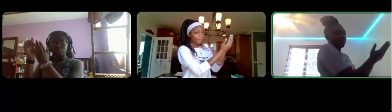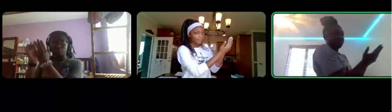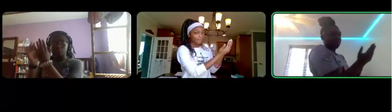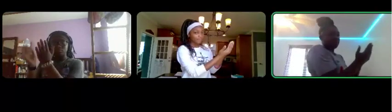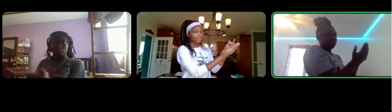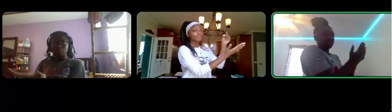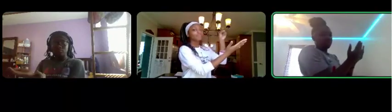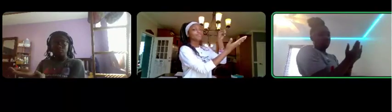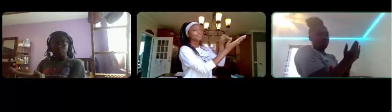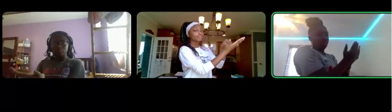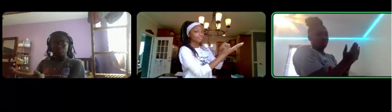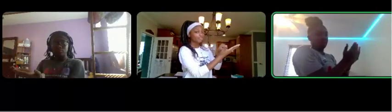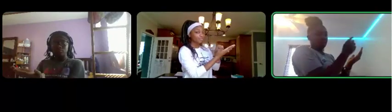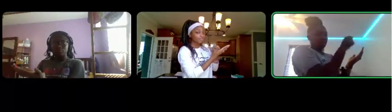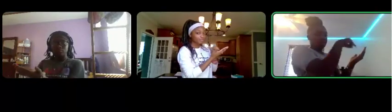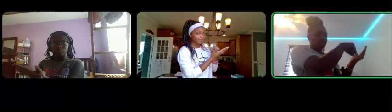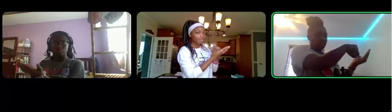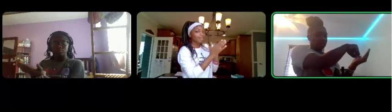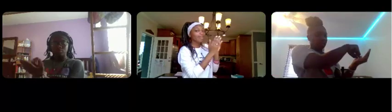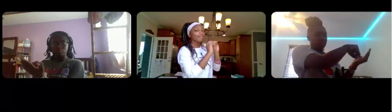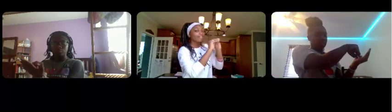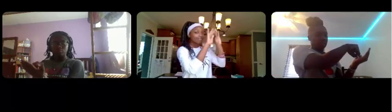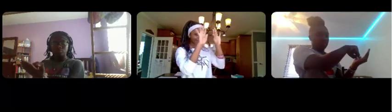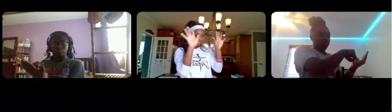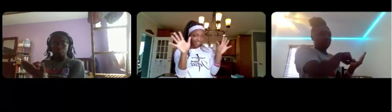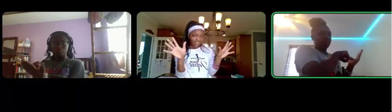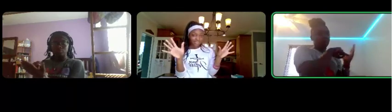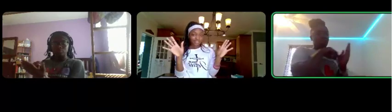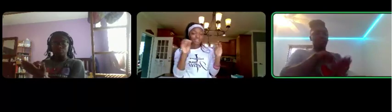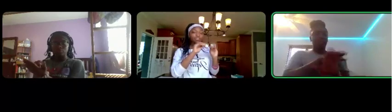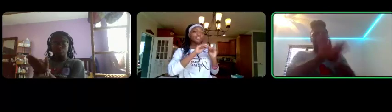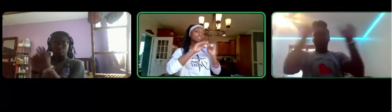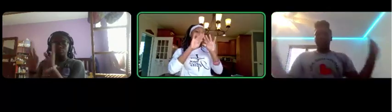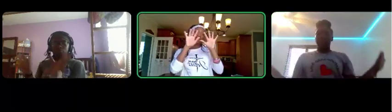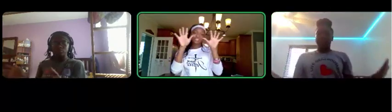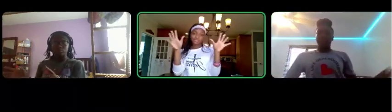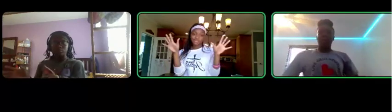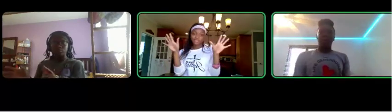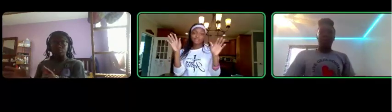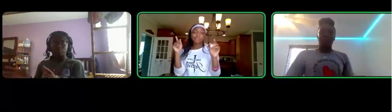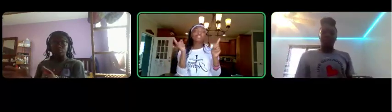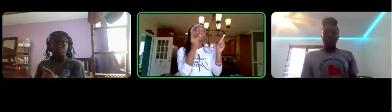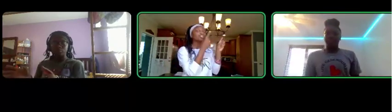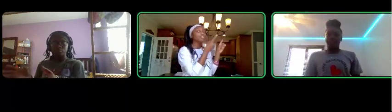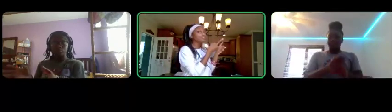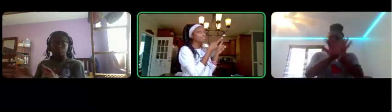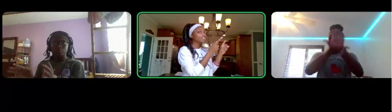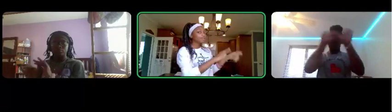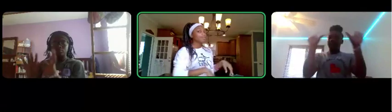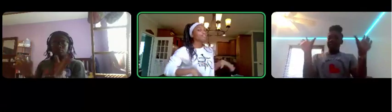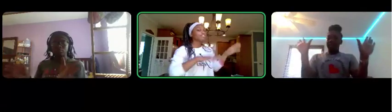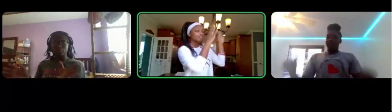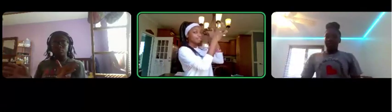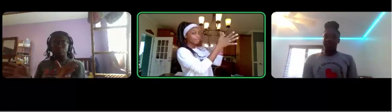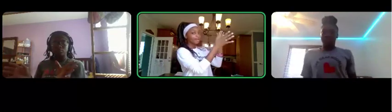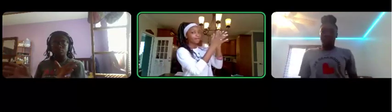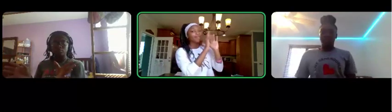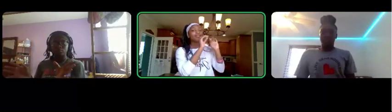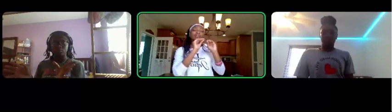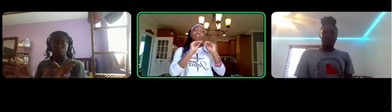Bible, show me clear. And then you can turn back this way. Clear. Make sure you turn this way because you're talking about God. And